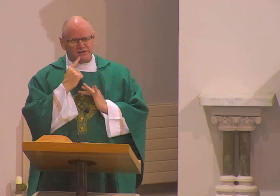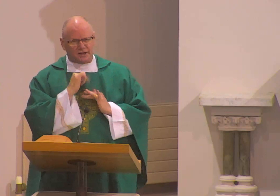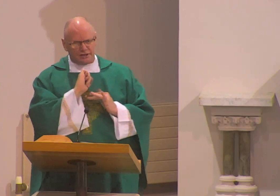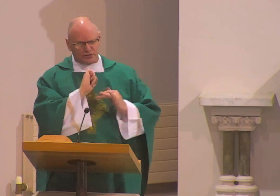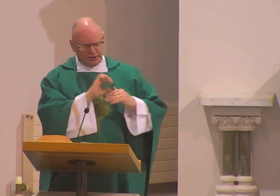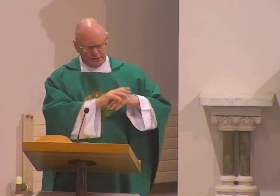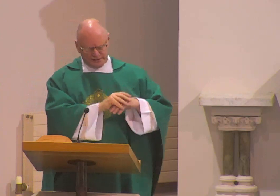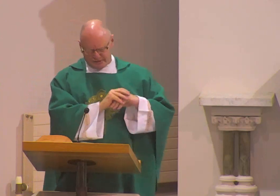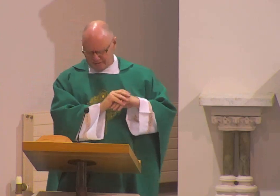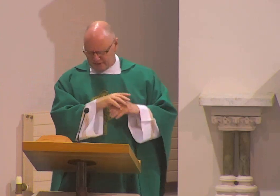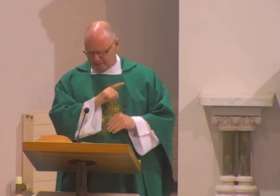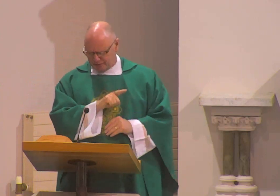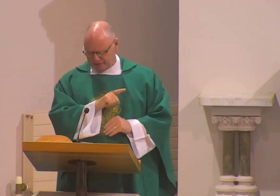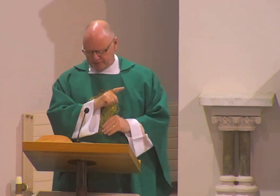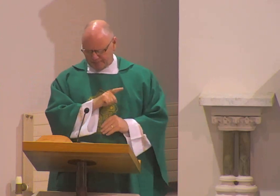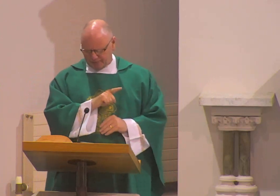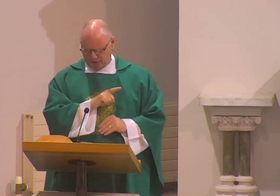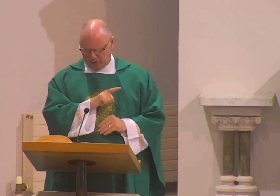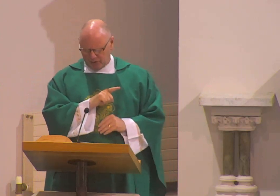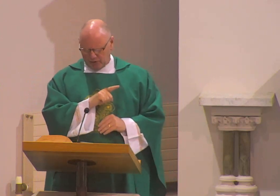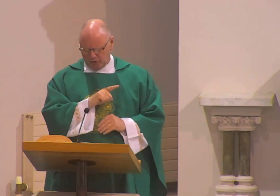Jesus said to his disciples,